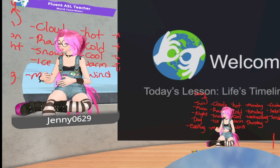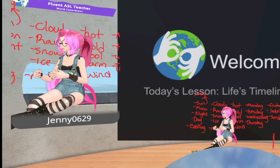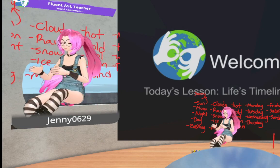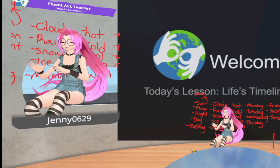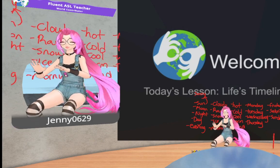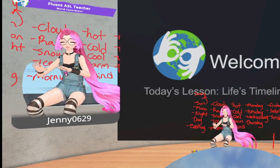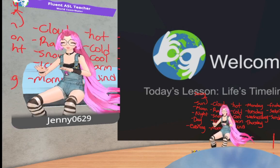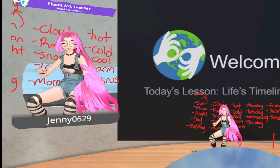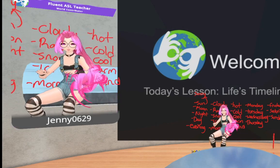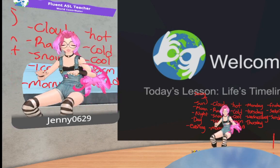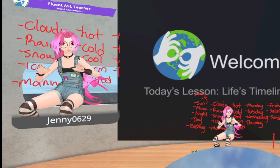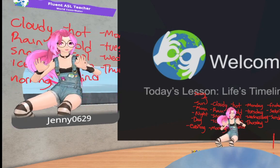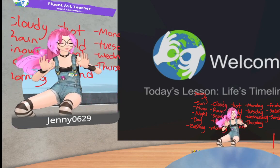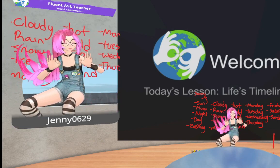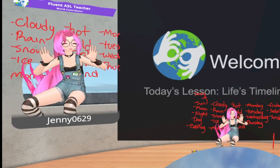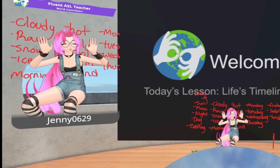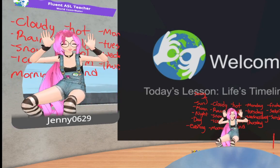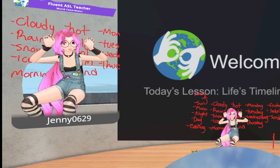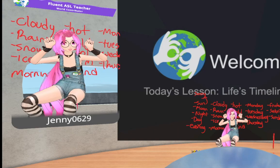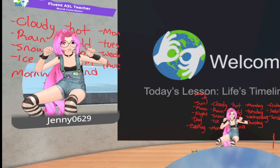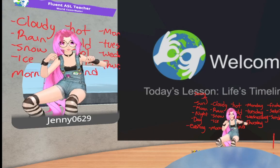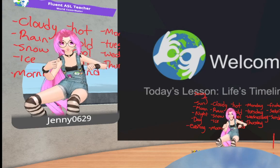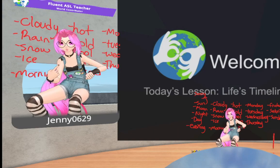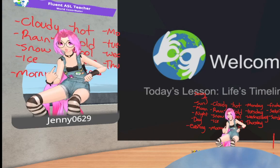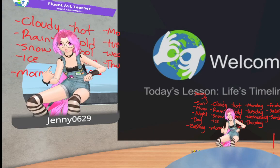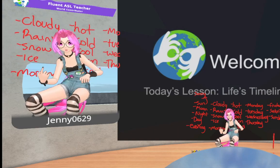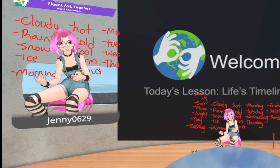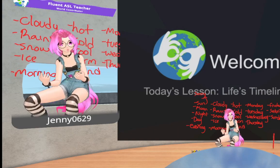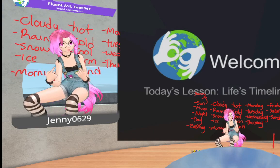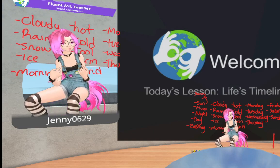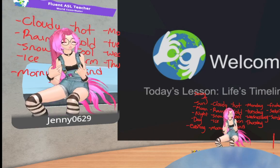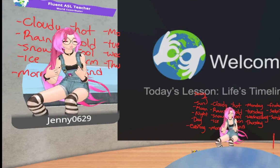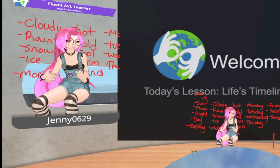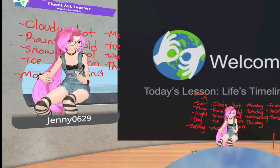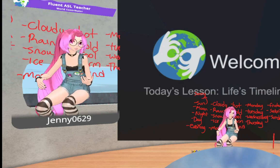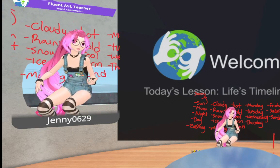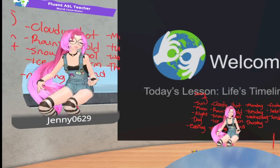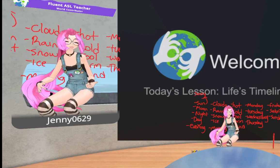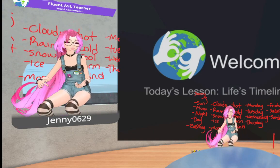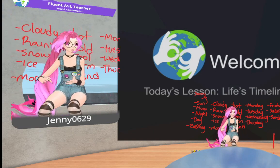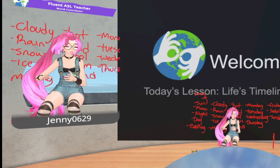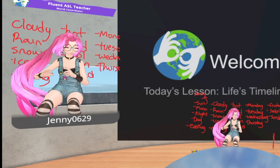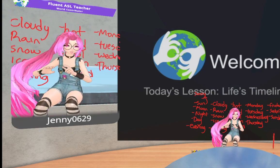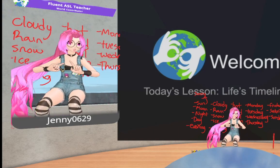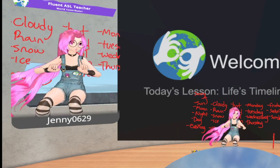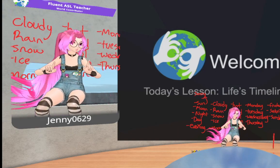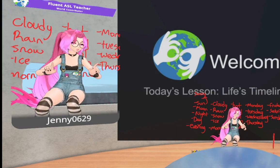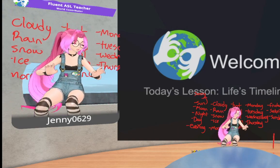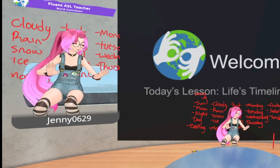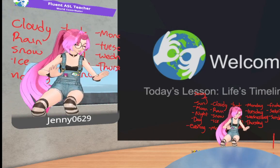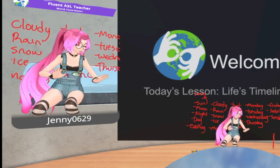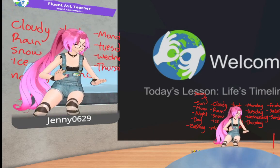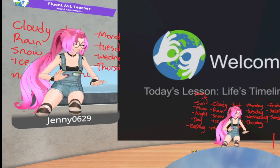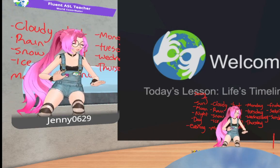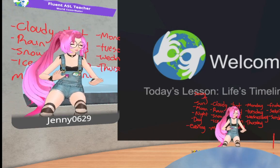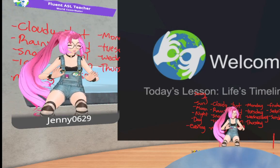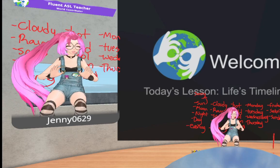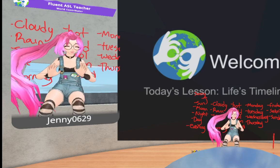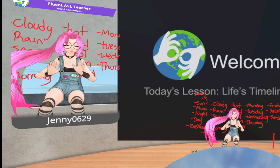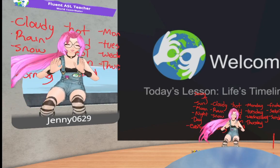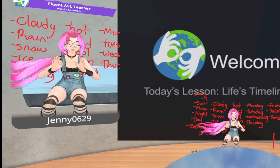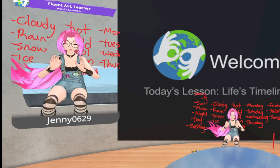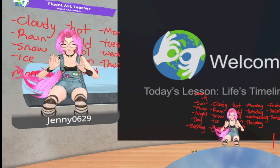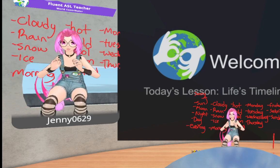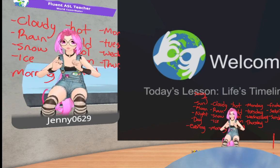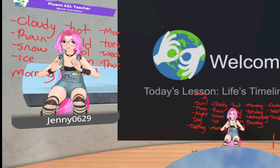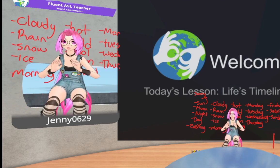So you're like, you don't want to be like, everybody emergency, a smoothie is coming. Okay. It's a little different. Okay. We want